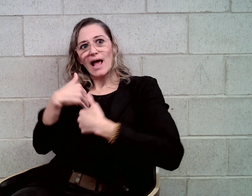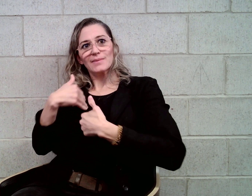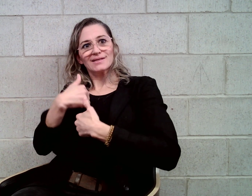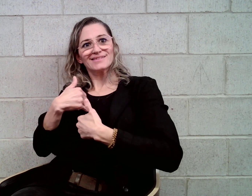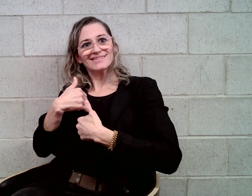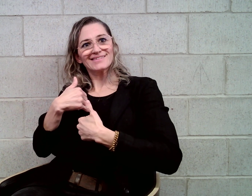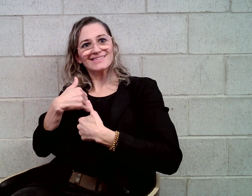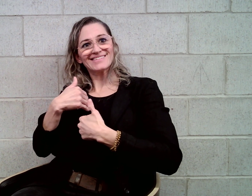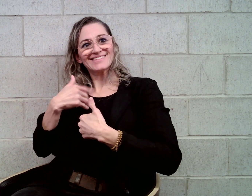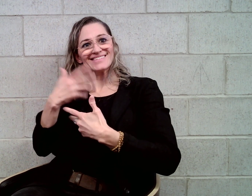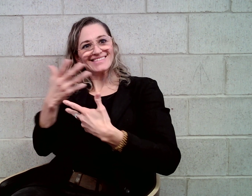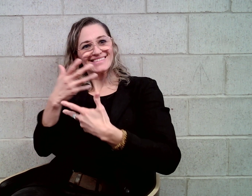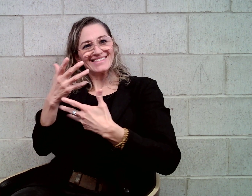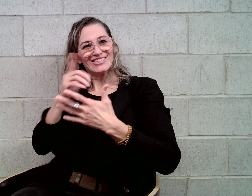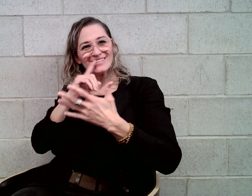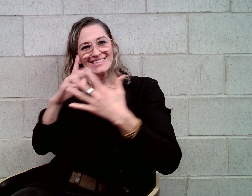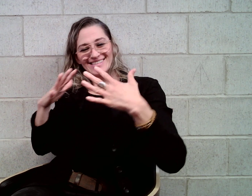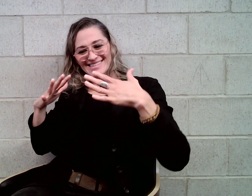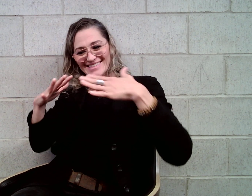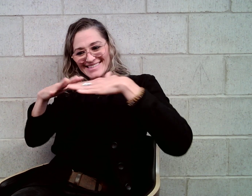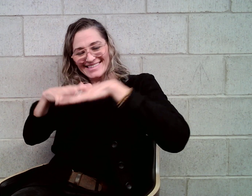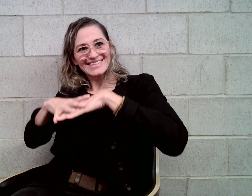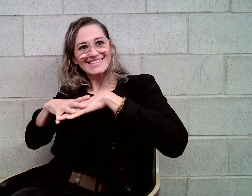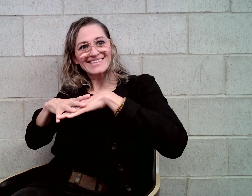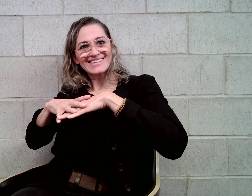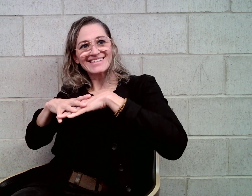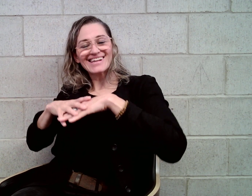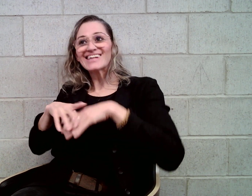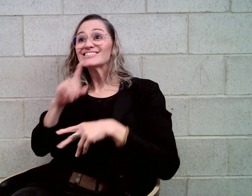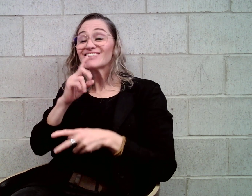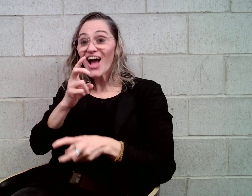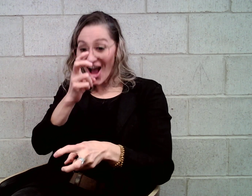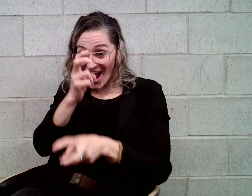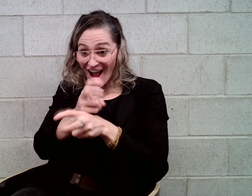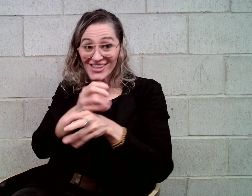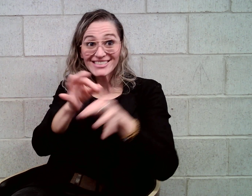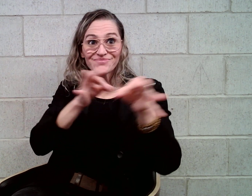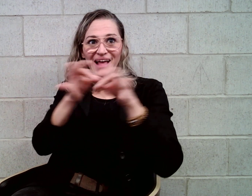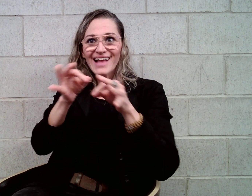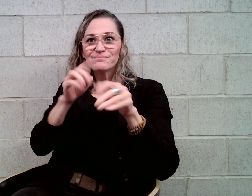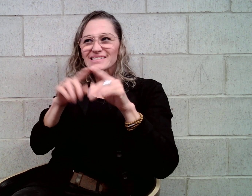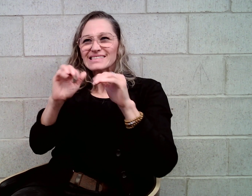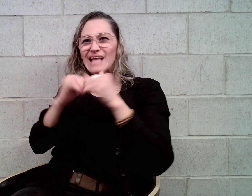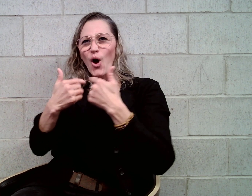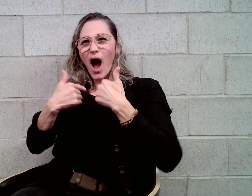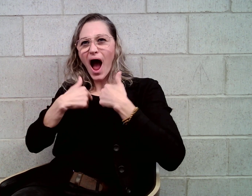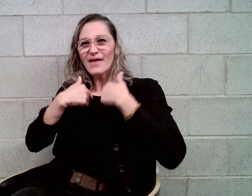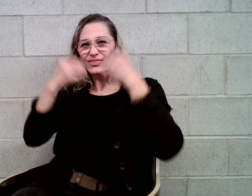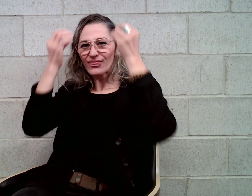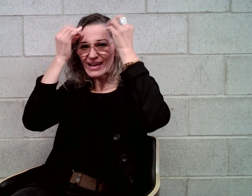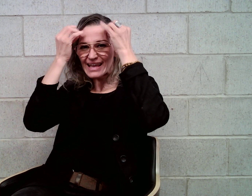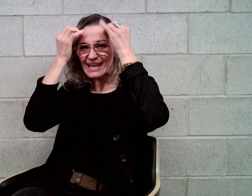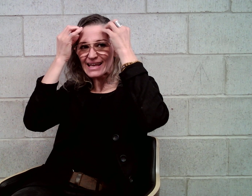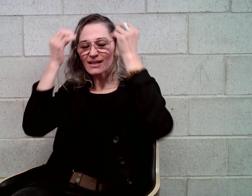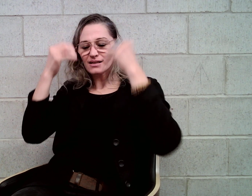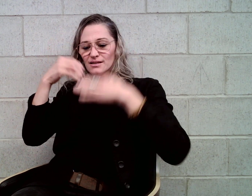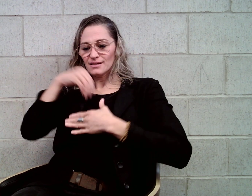would reflect how you were delivering it, and that image of an animal also helped me to